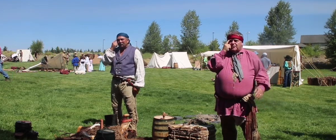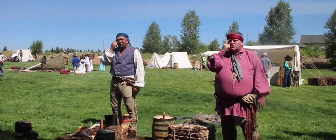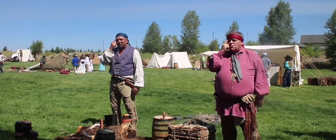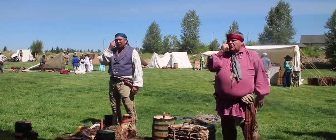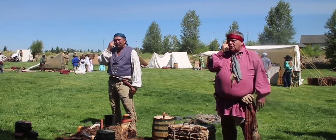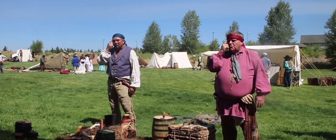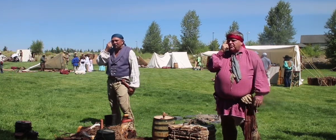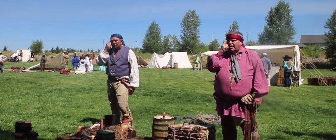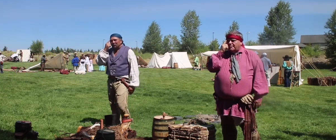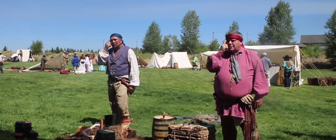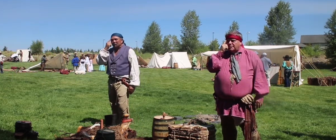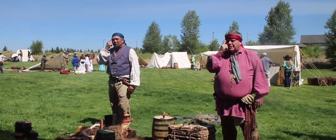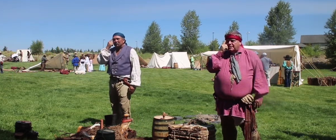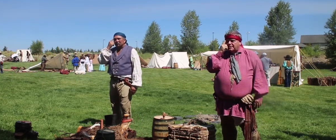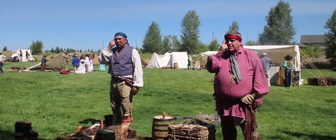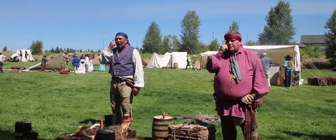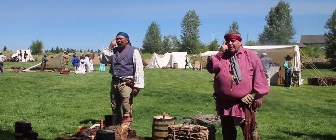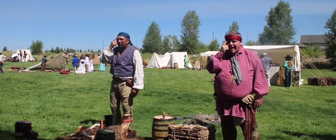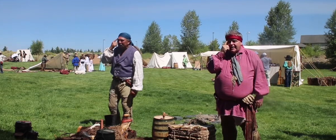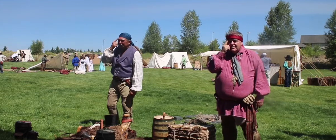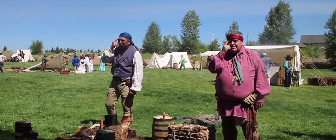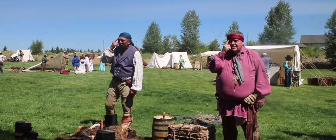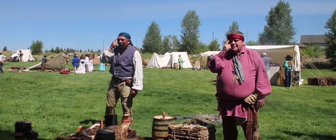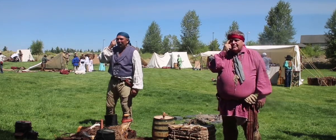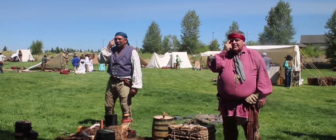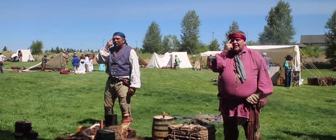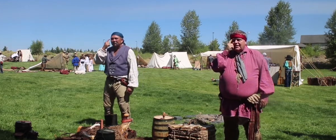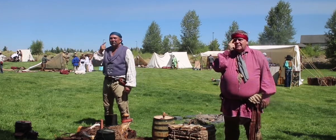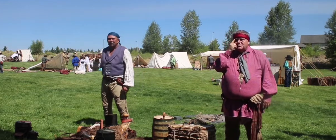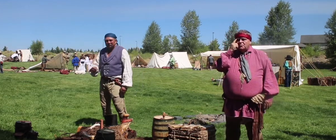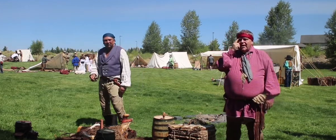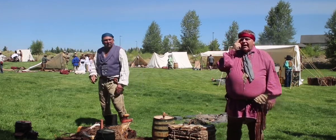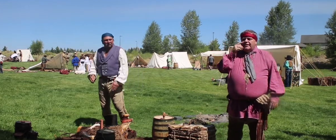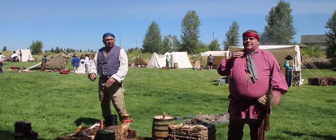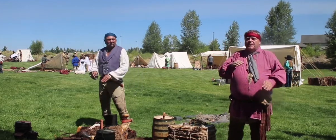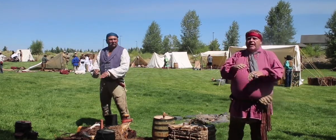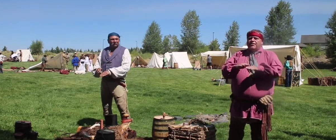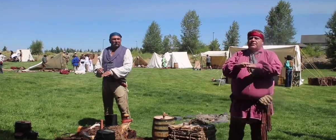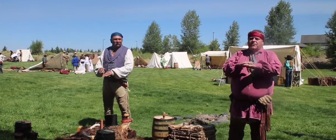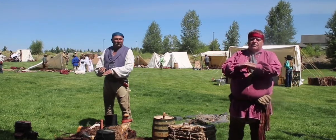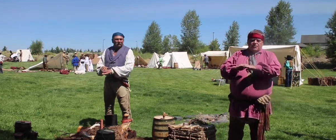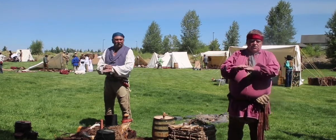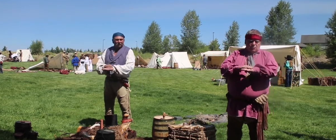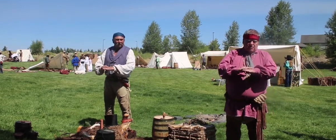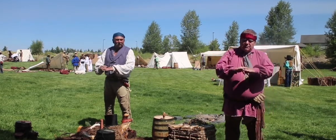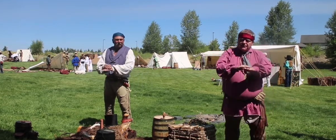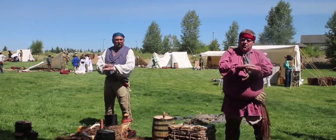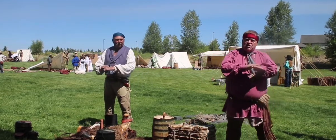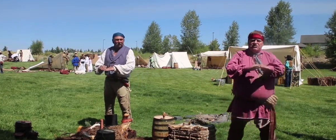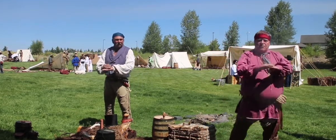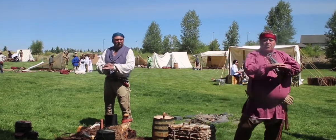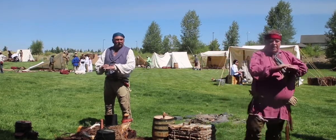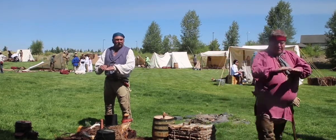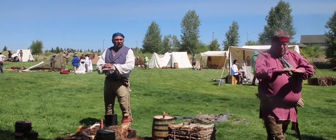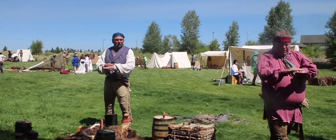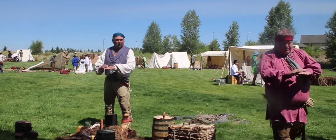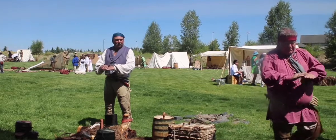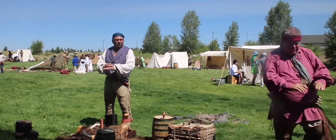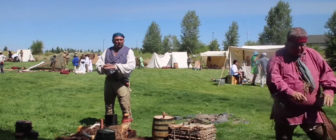so what color would their eyebrow be? Black. Black. Black. So black. And then the easy one is, if I want to say red, I go like this, and